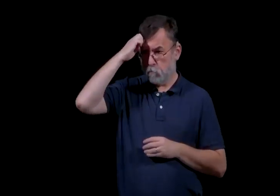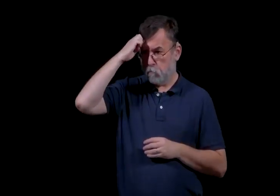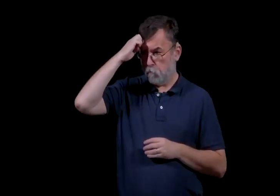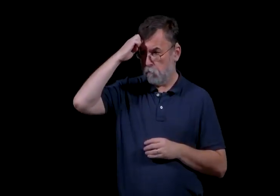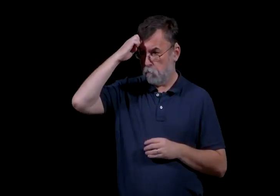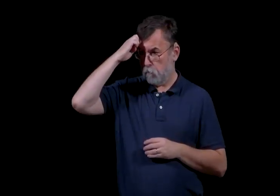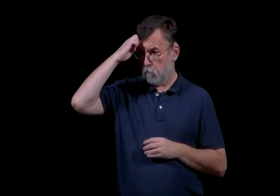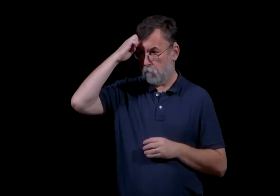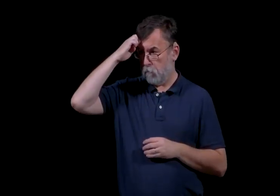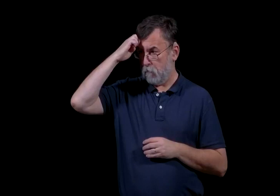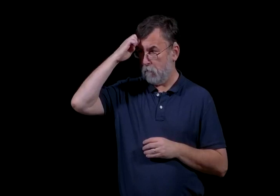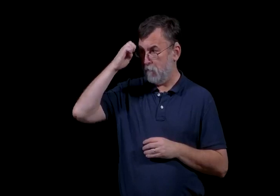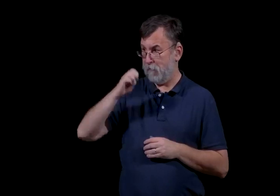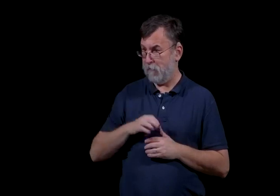Europe?